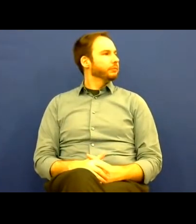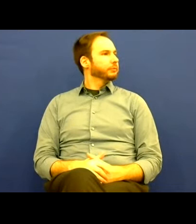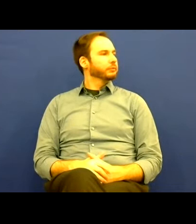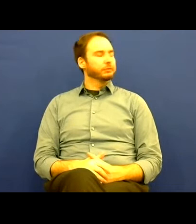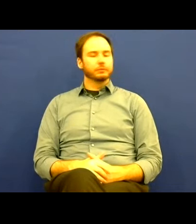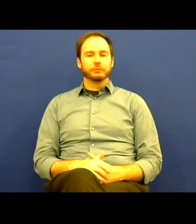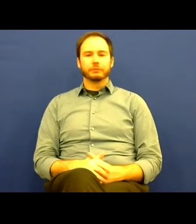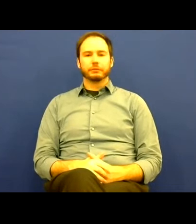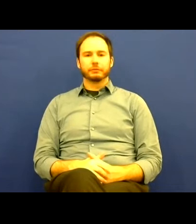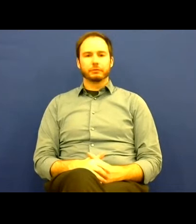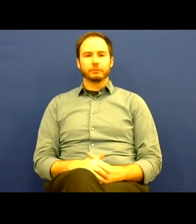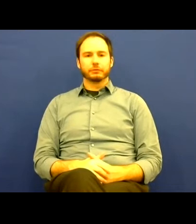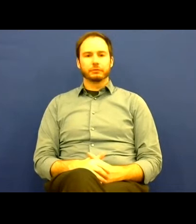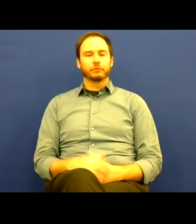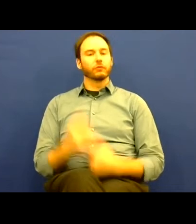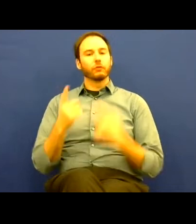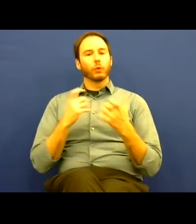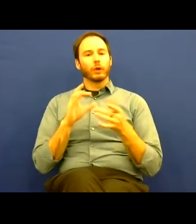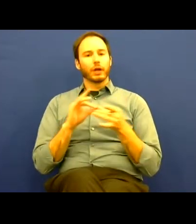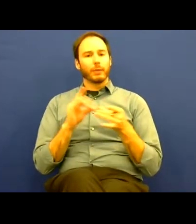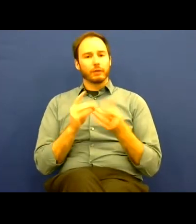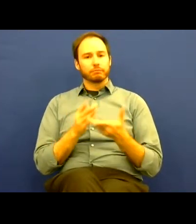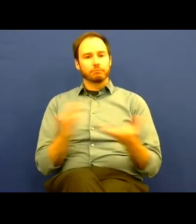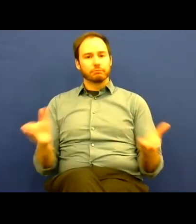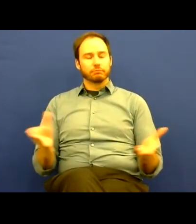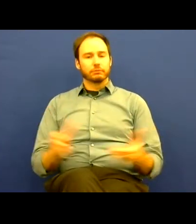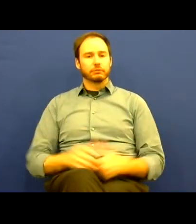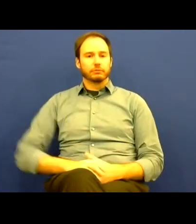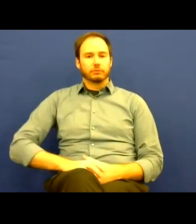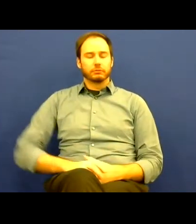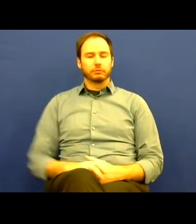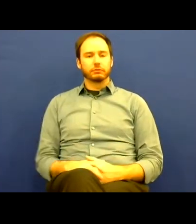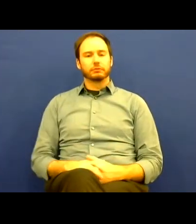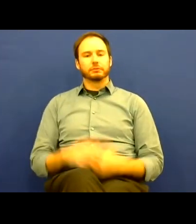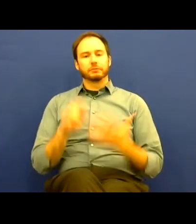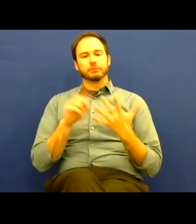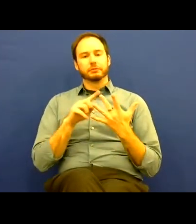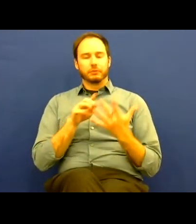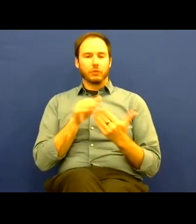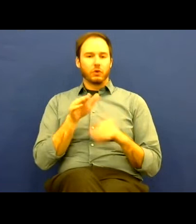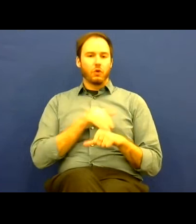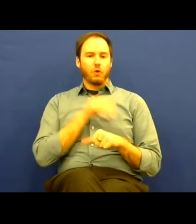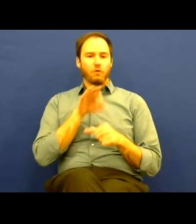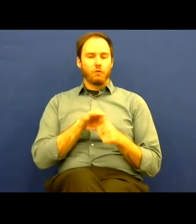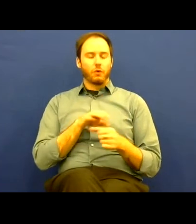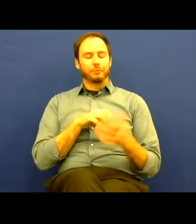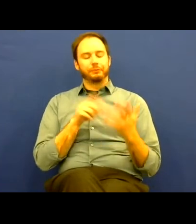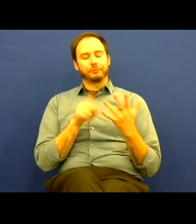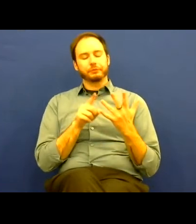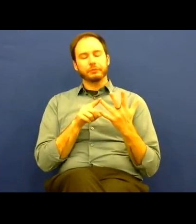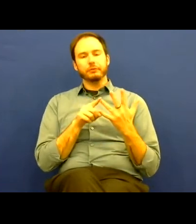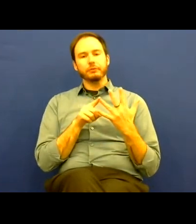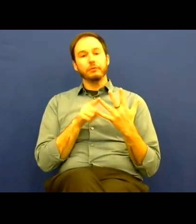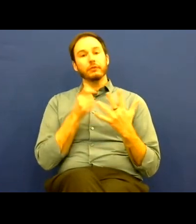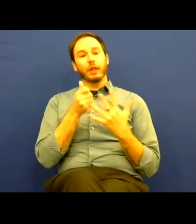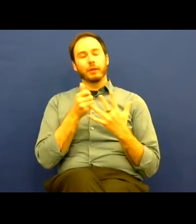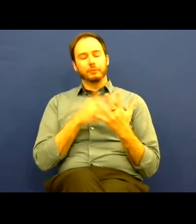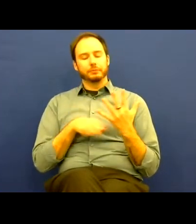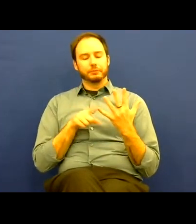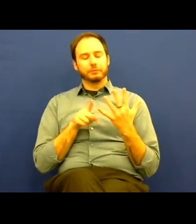Any other questions, comments? Hearing none, please call the roll. Councilmember Safranik,